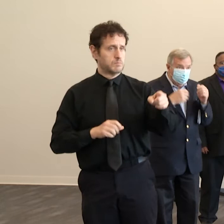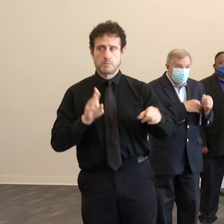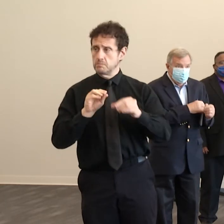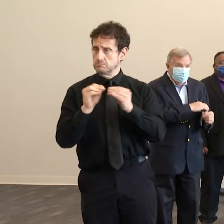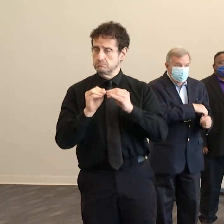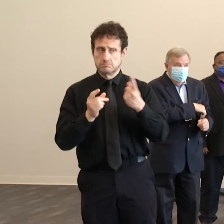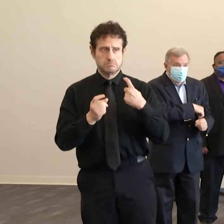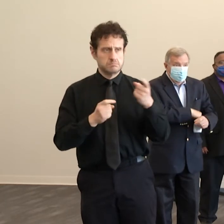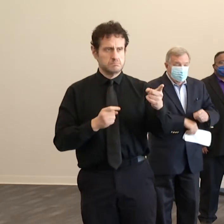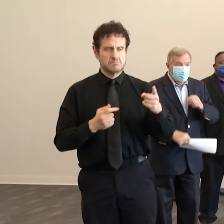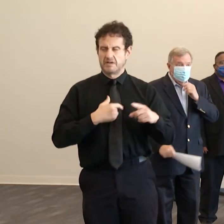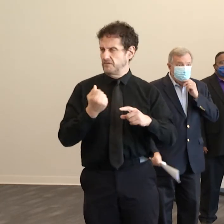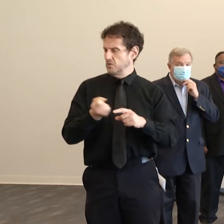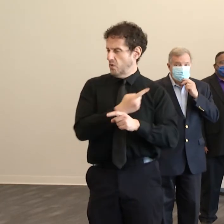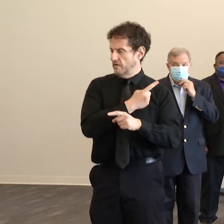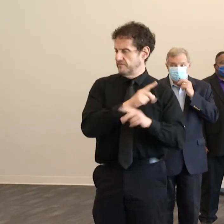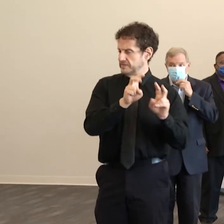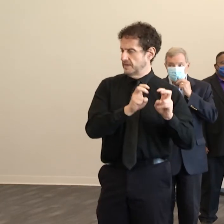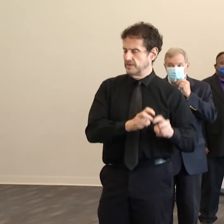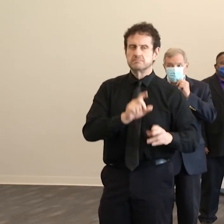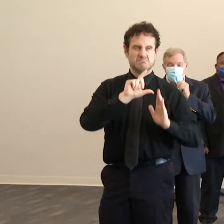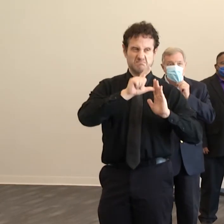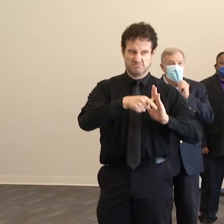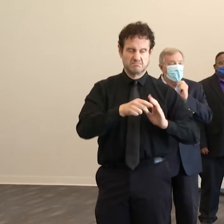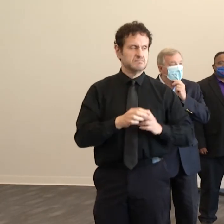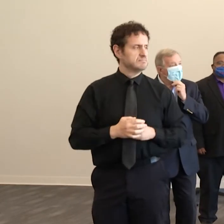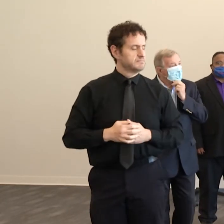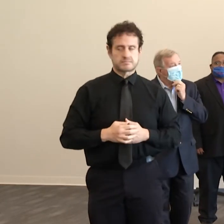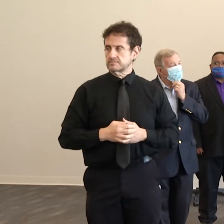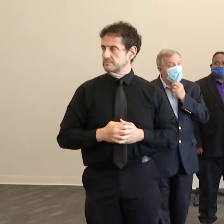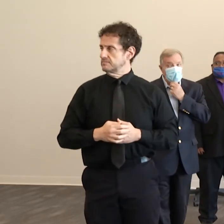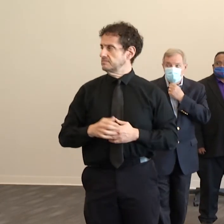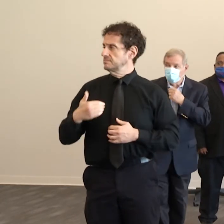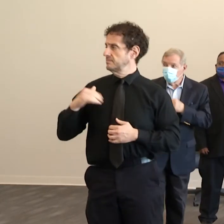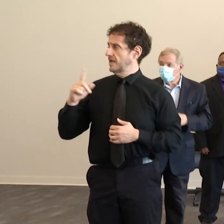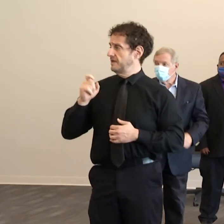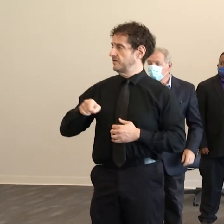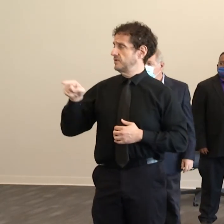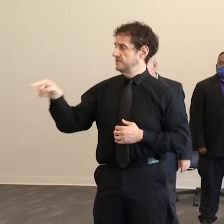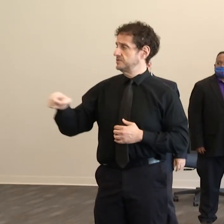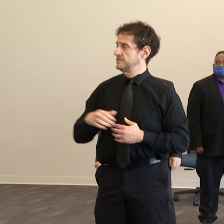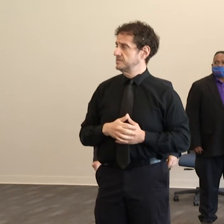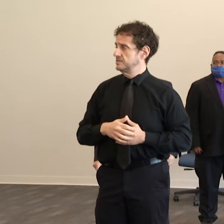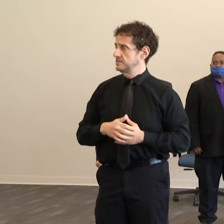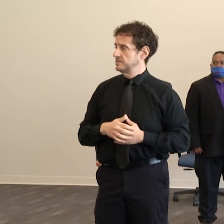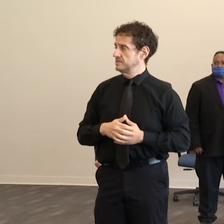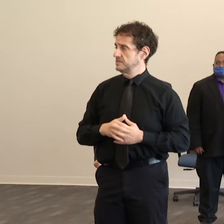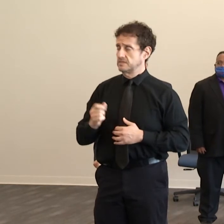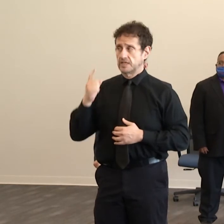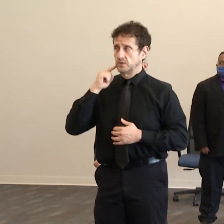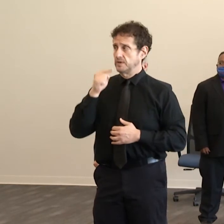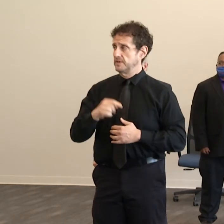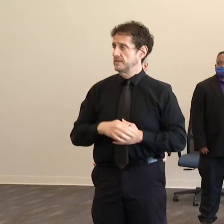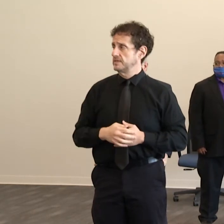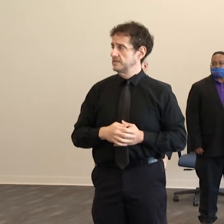I have a couple off topic, but. We'll take them after. Yeah. Take it off topic after. Yes.